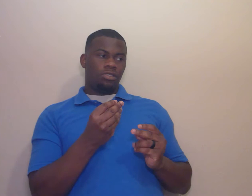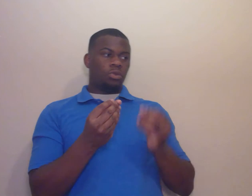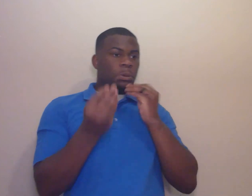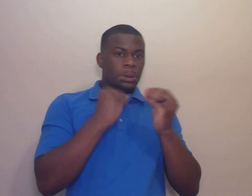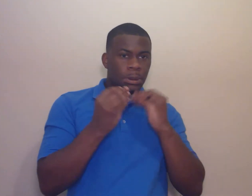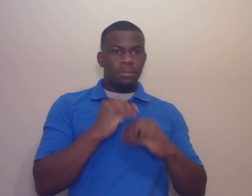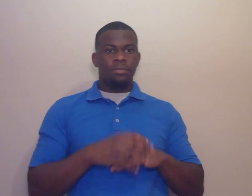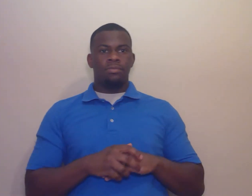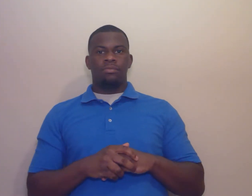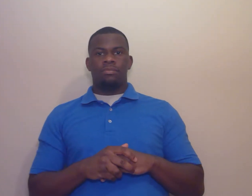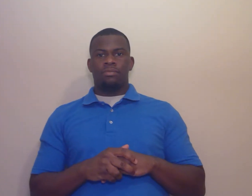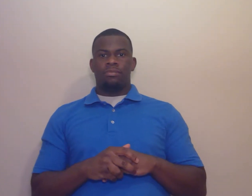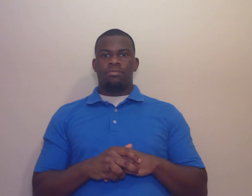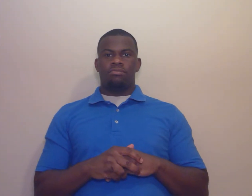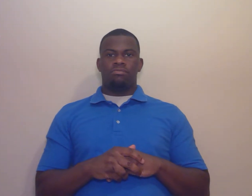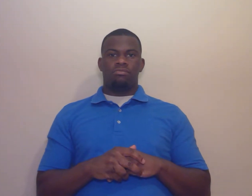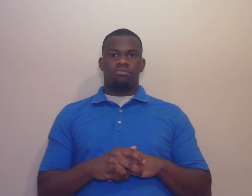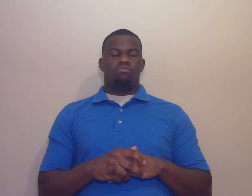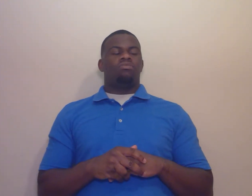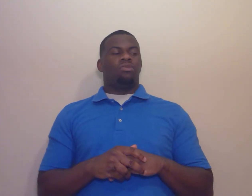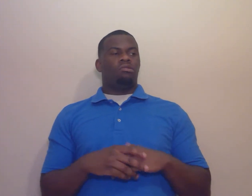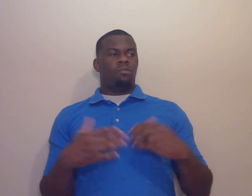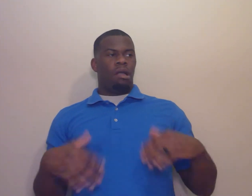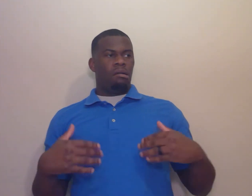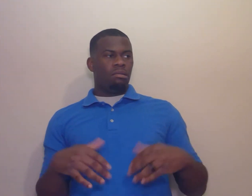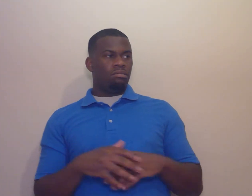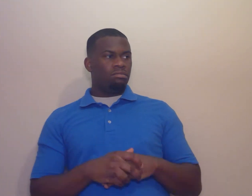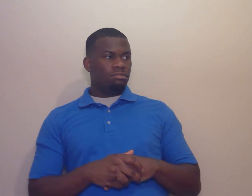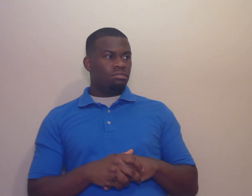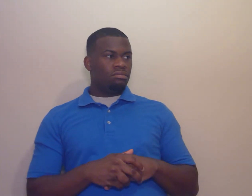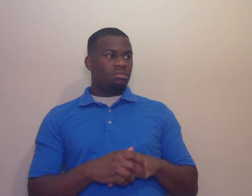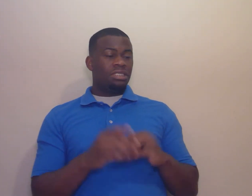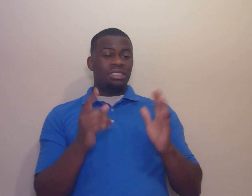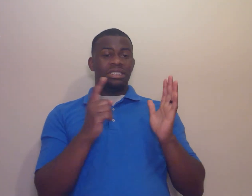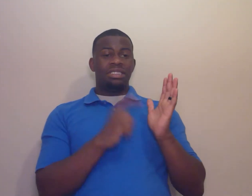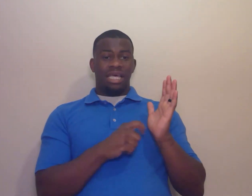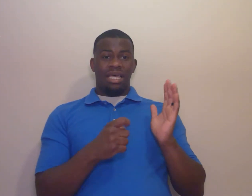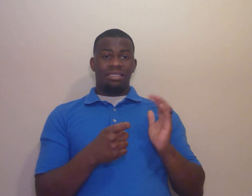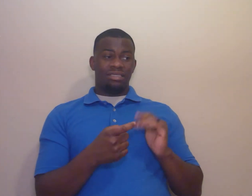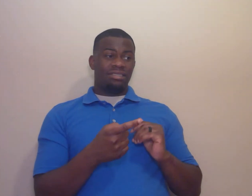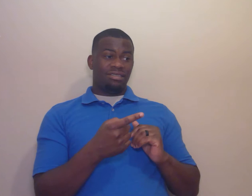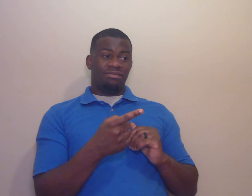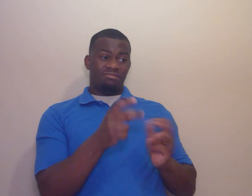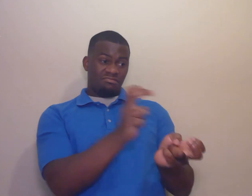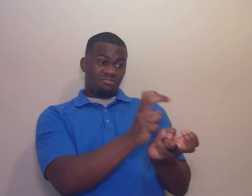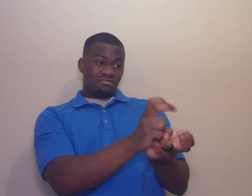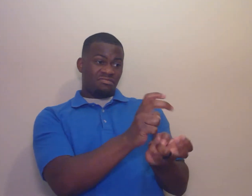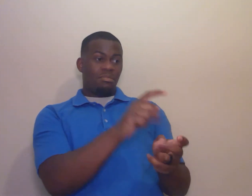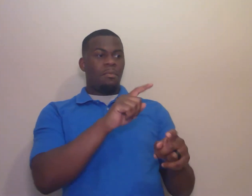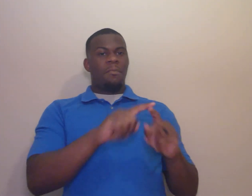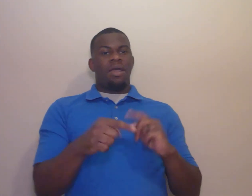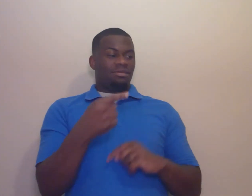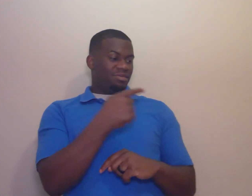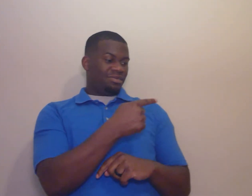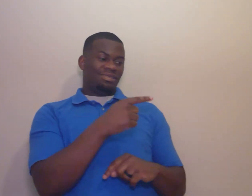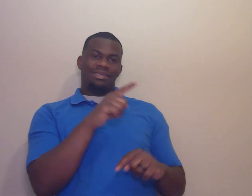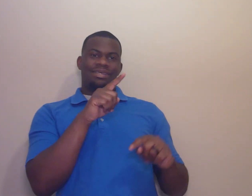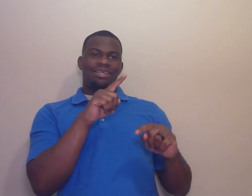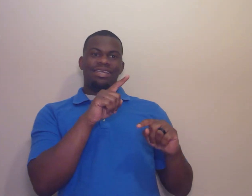and Carlos can't even get a date right now. Hey, right, Lyme disease. People are also moving further into the suburbs, which puts them closer